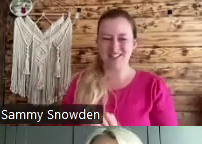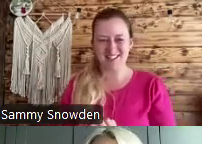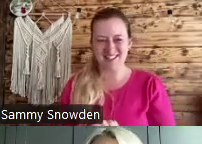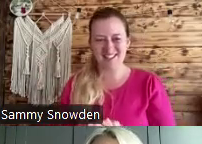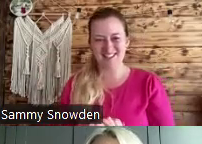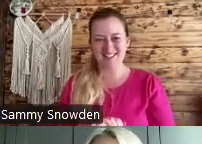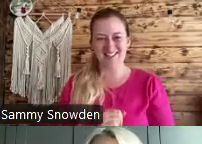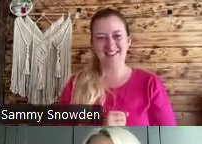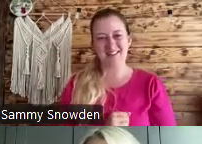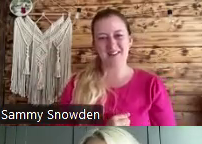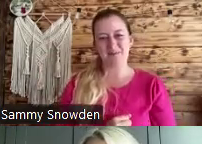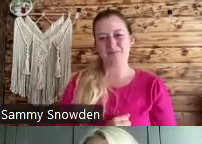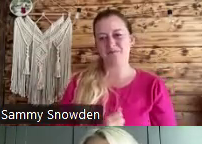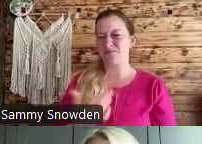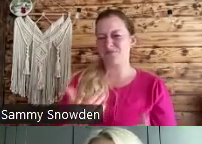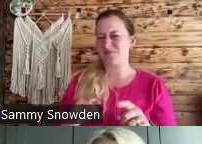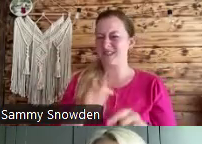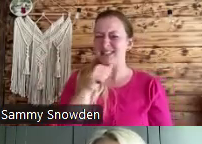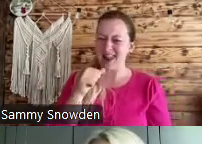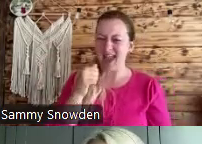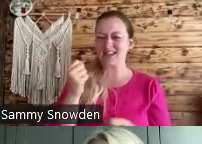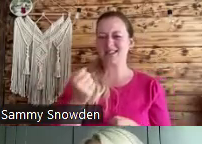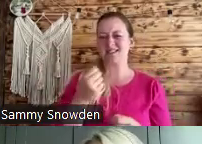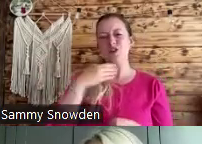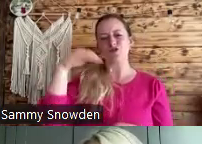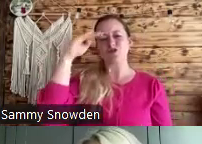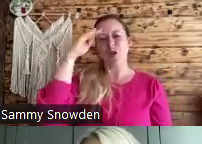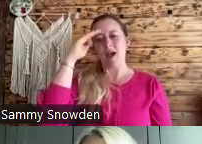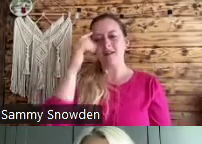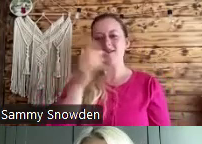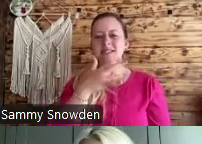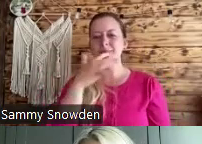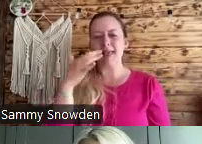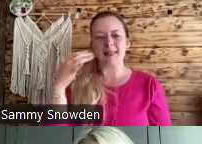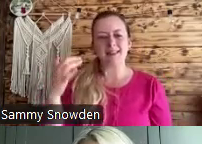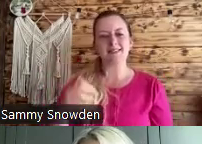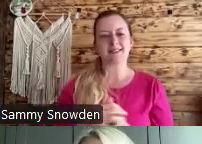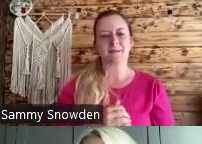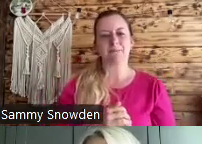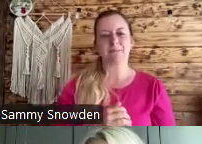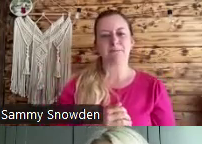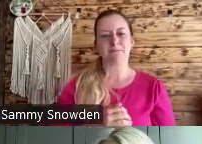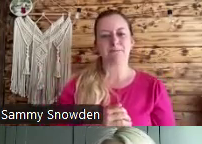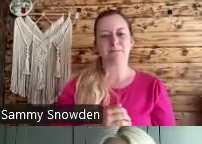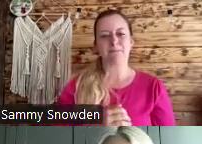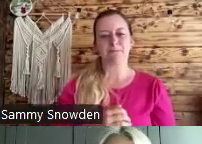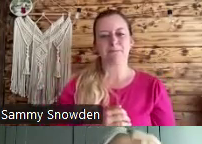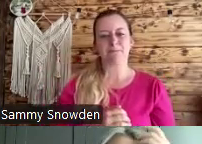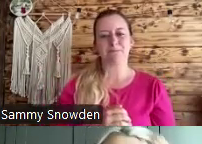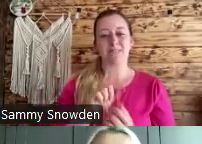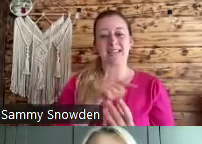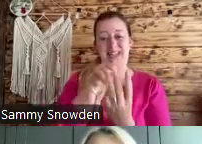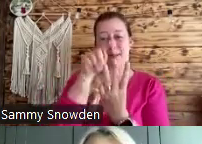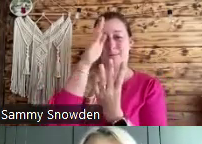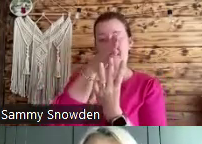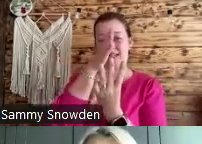thought some nice summery ones, and noticed that there's dill in that one, and that was just a fluke. So